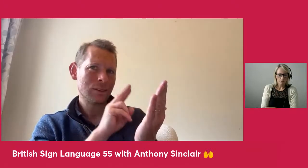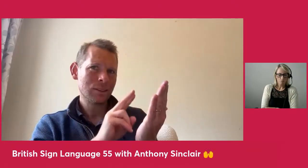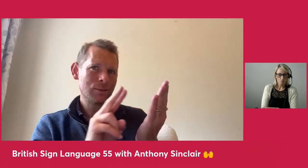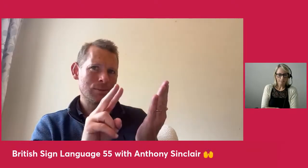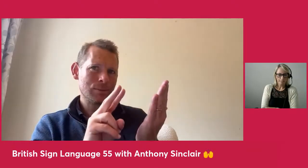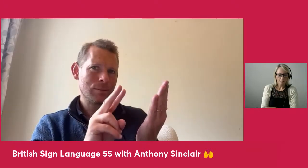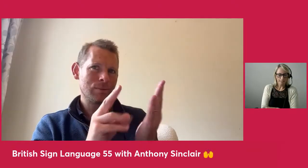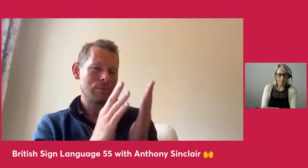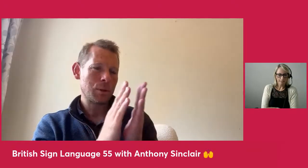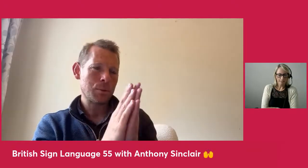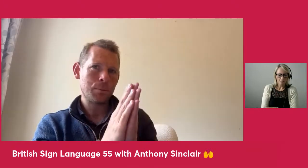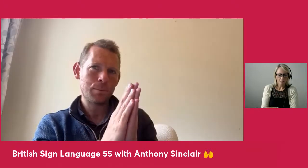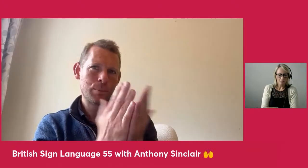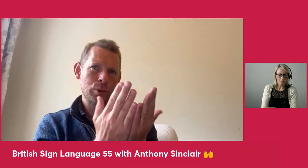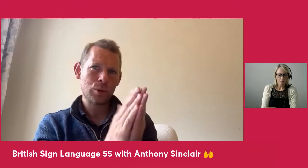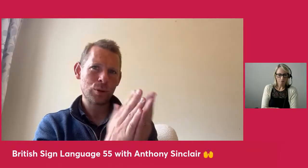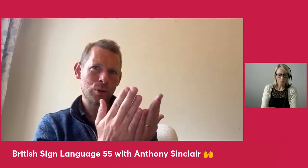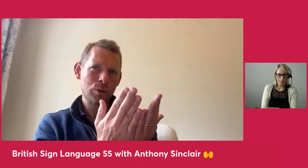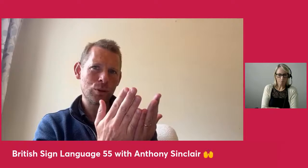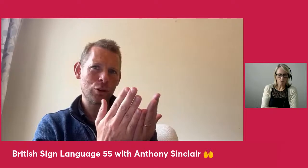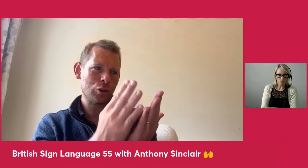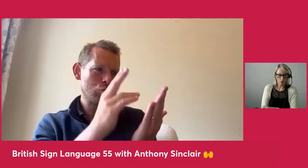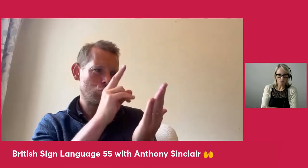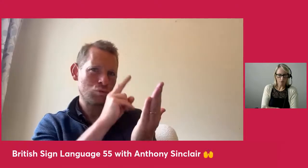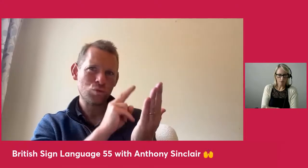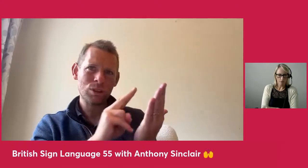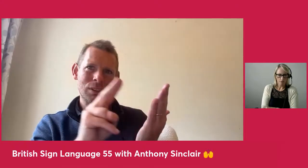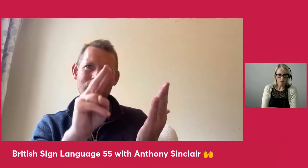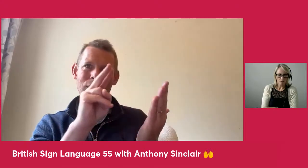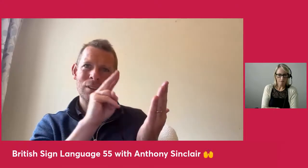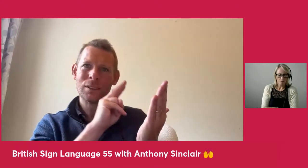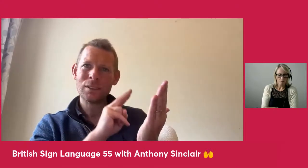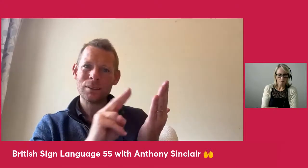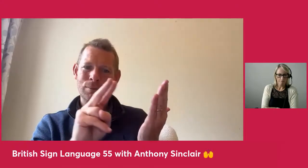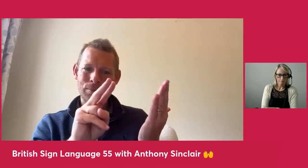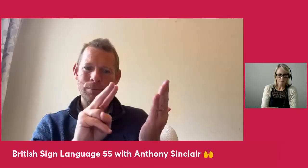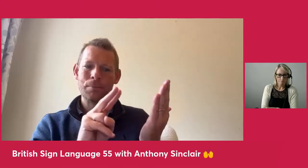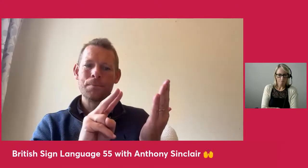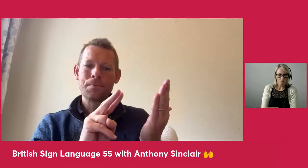So that's reading, reading a book,